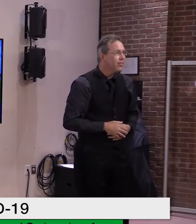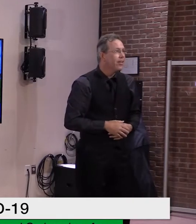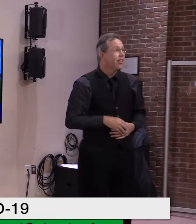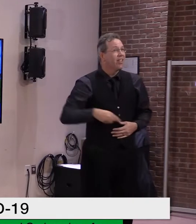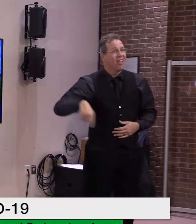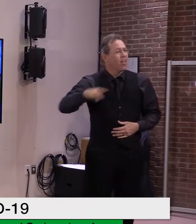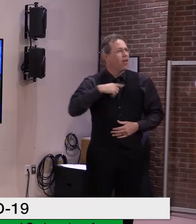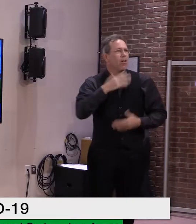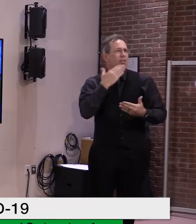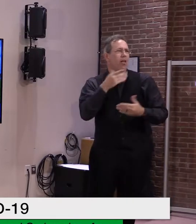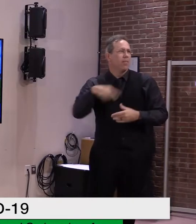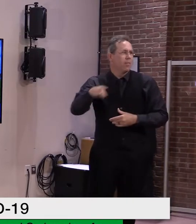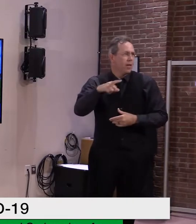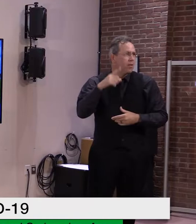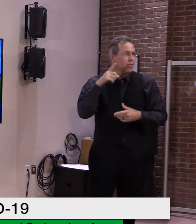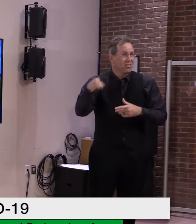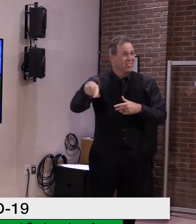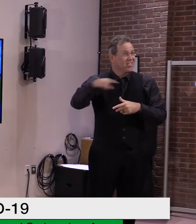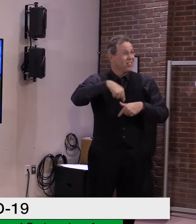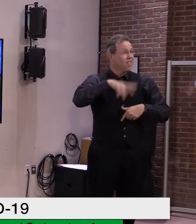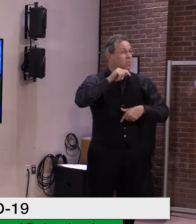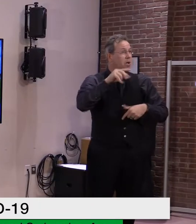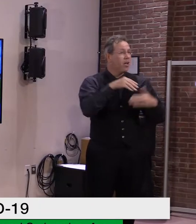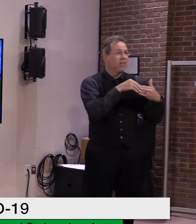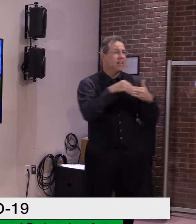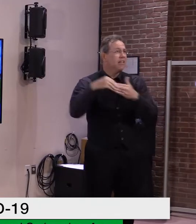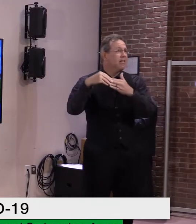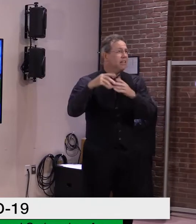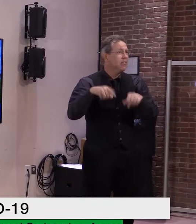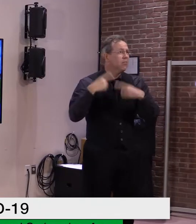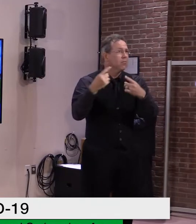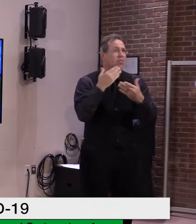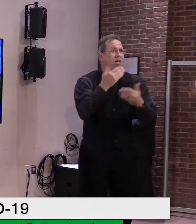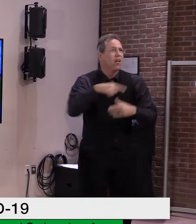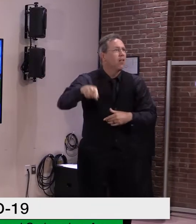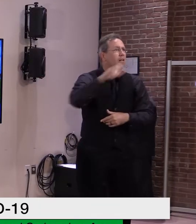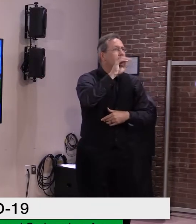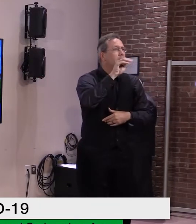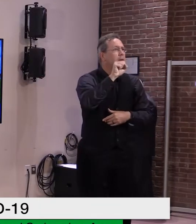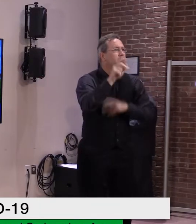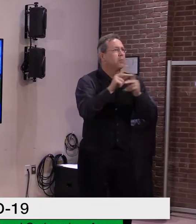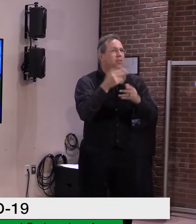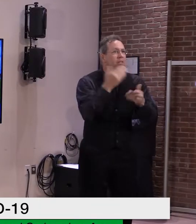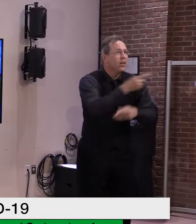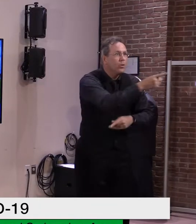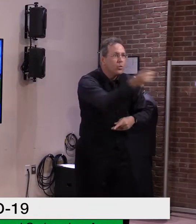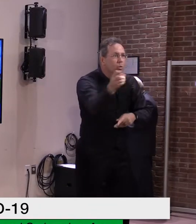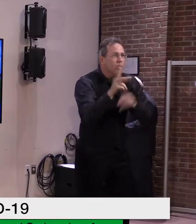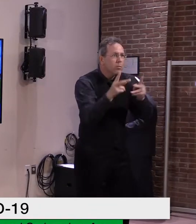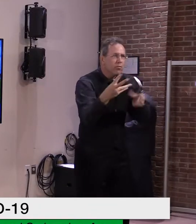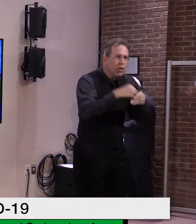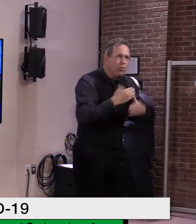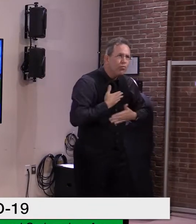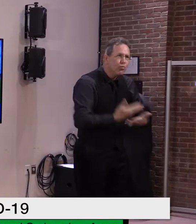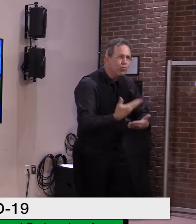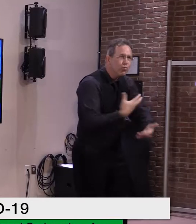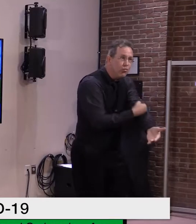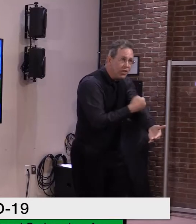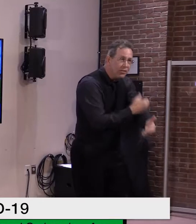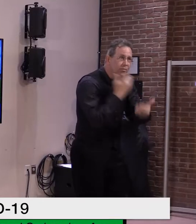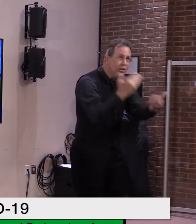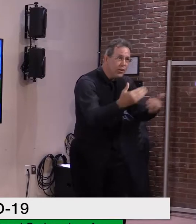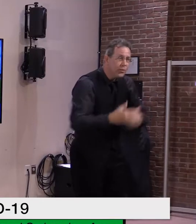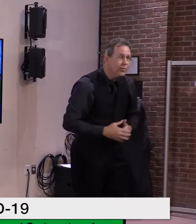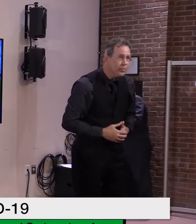in vaccinations if not for them. We're now at the stage where, instead of mass vaccination